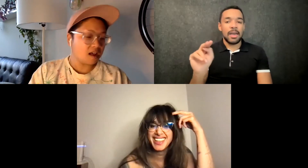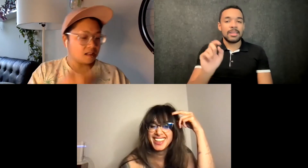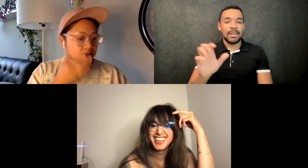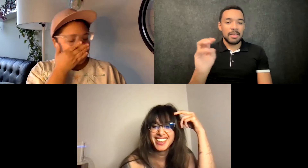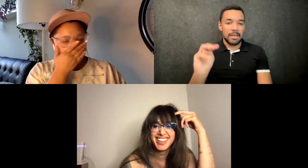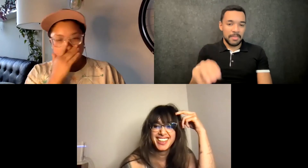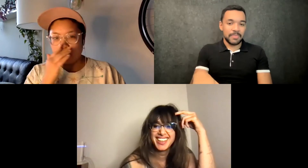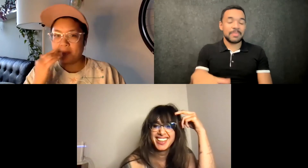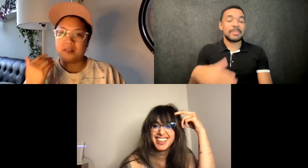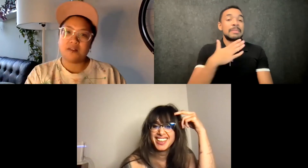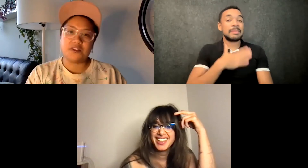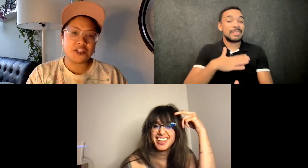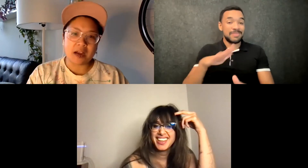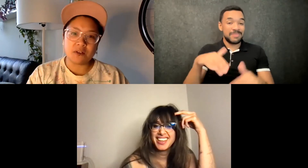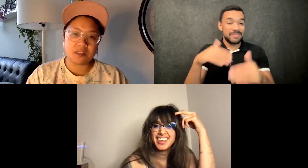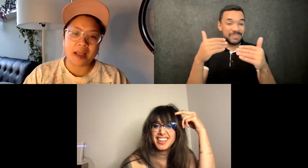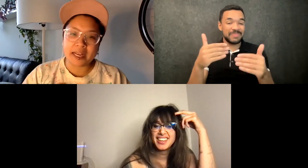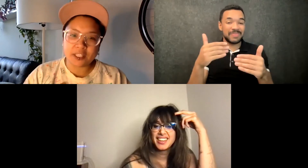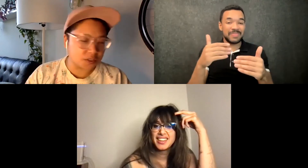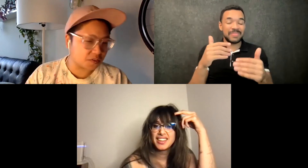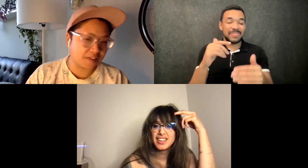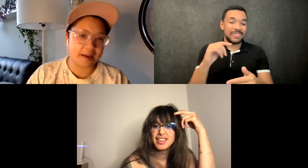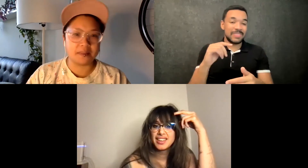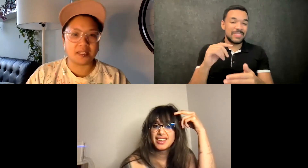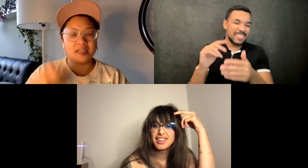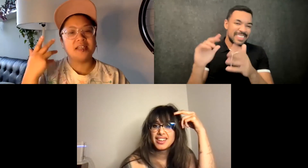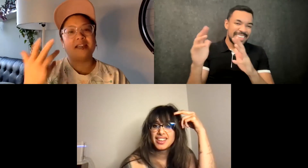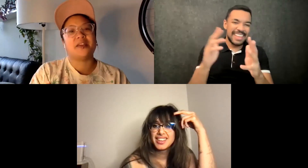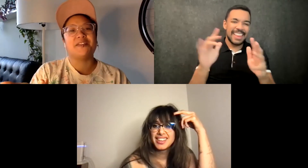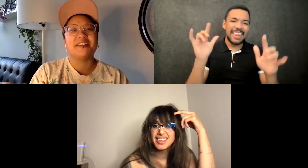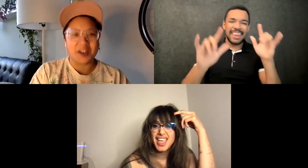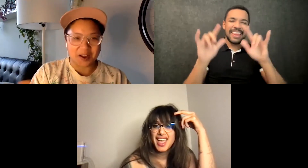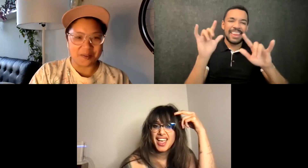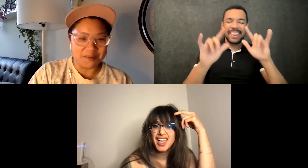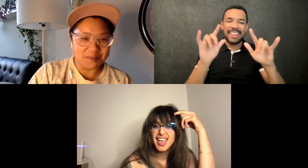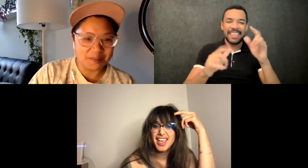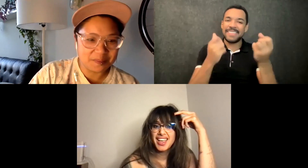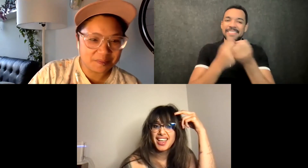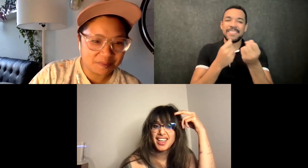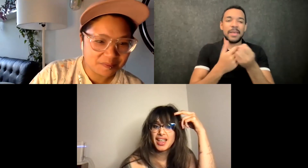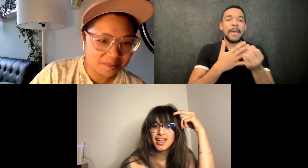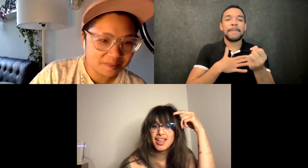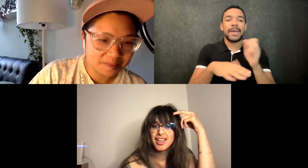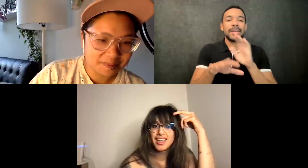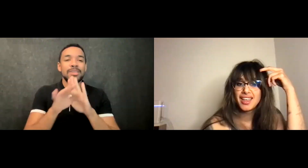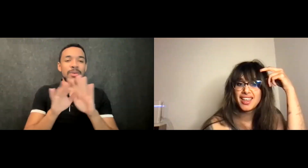Please, y'all, give a big love and shout to my chosen family, Kirin Khan.